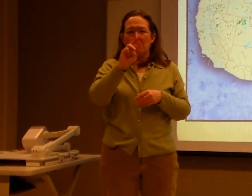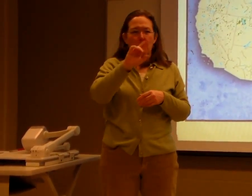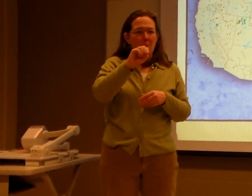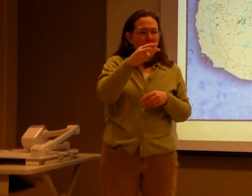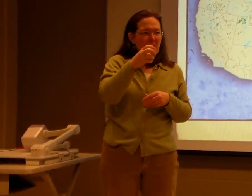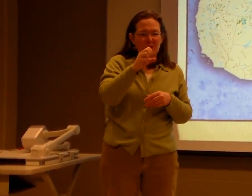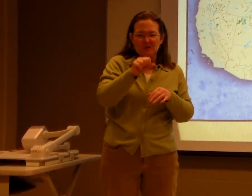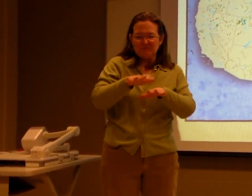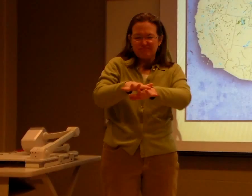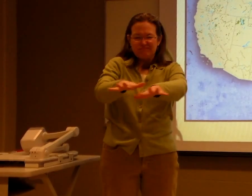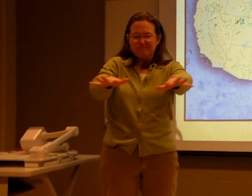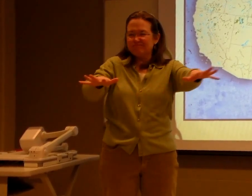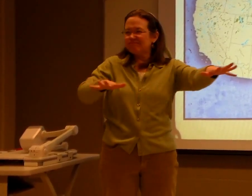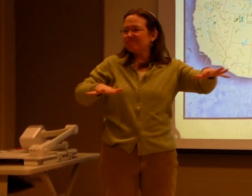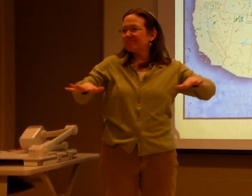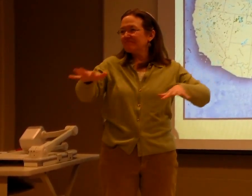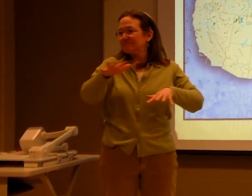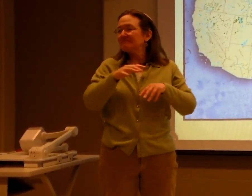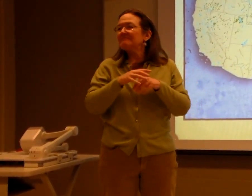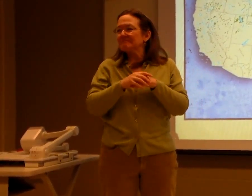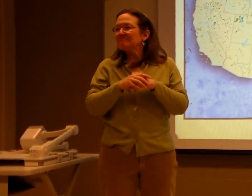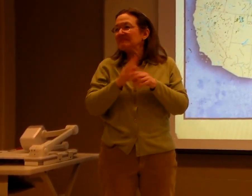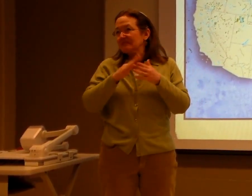their swamps and marshes.